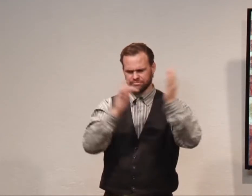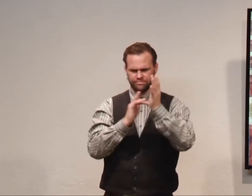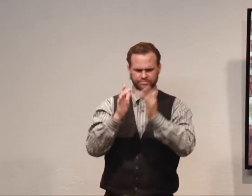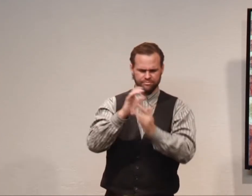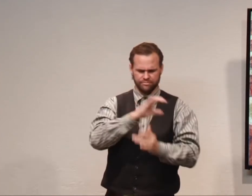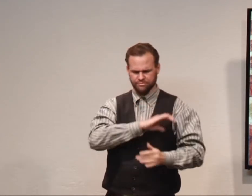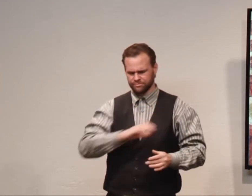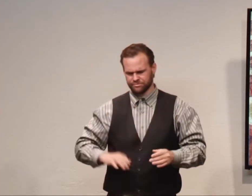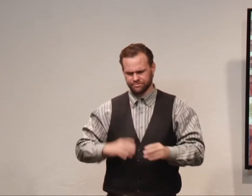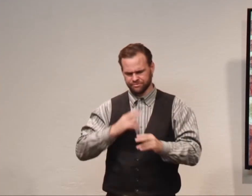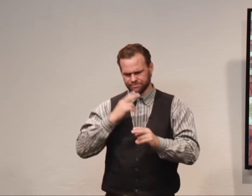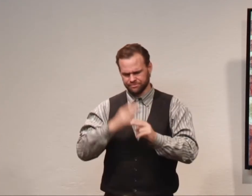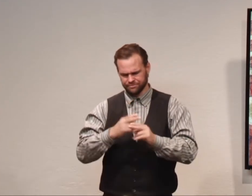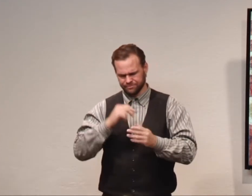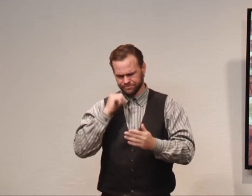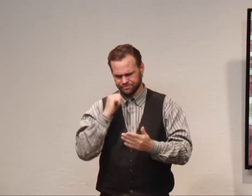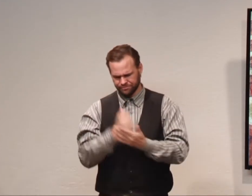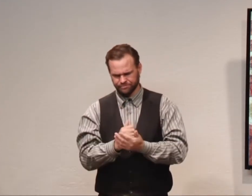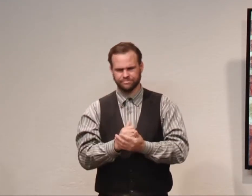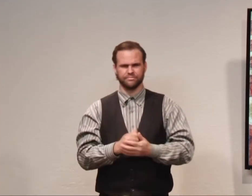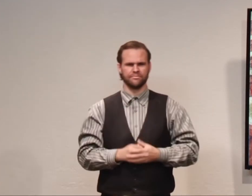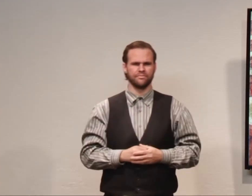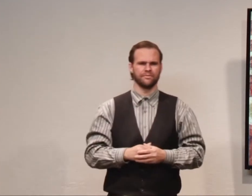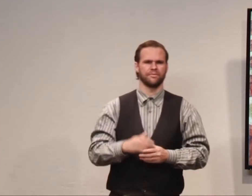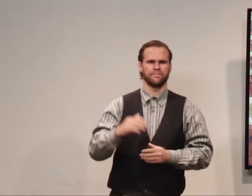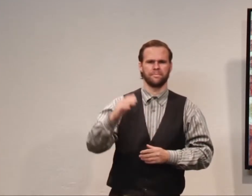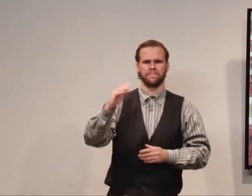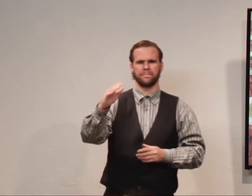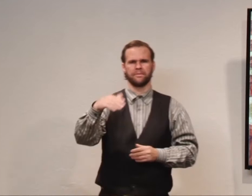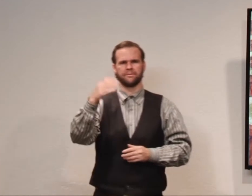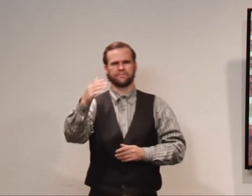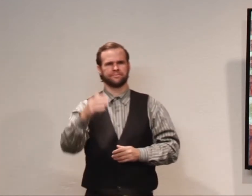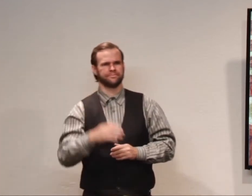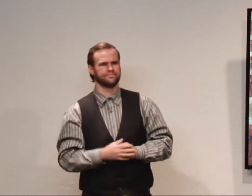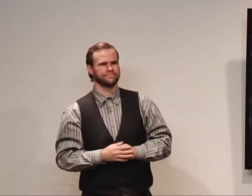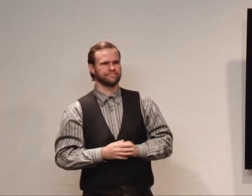are our Father. We ask this in Jesus' name, amen.